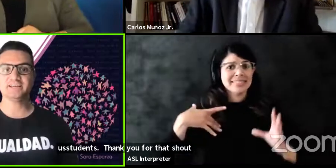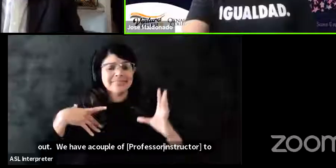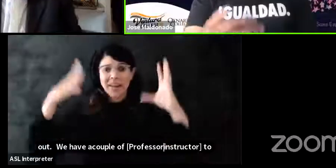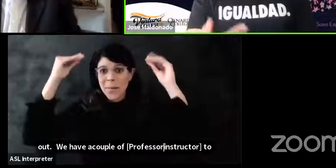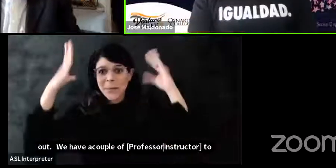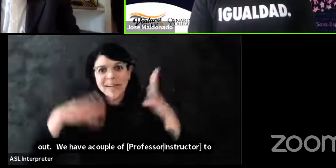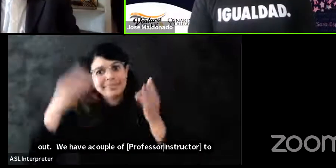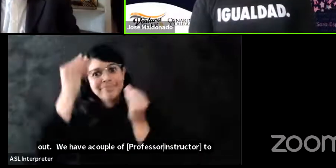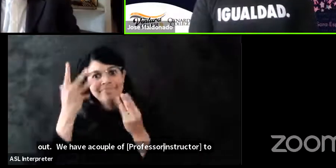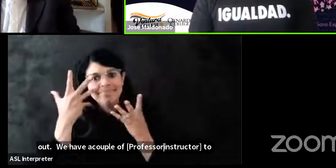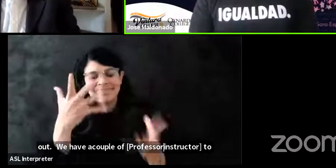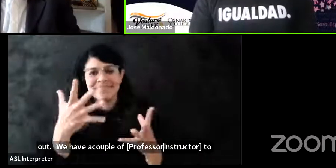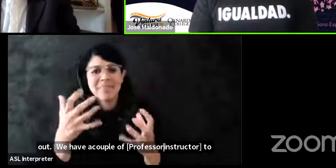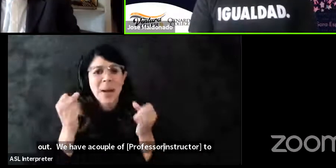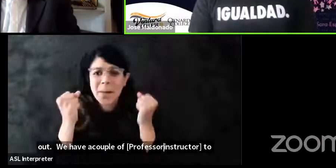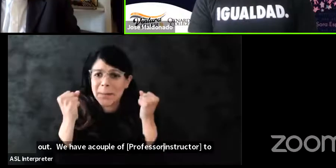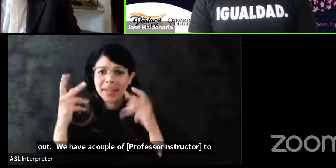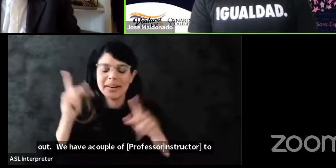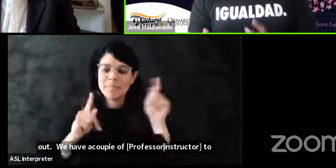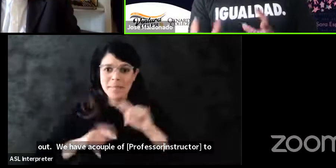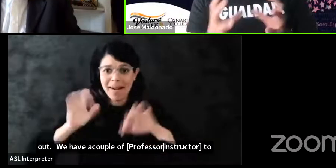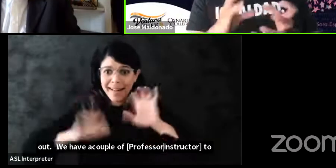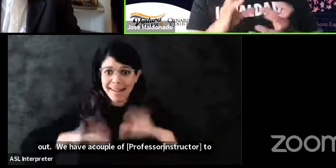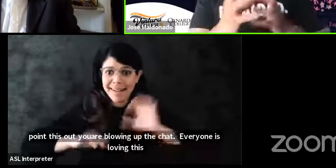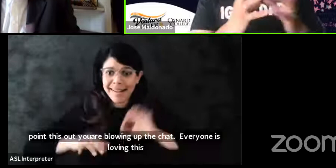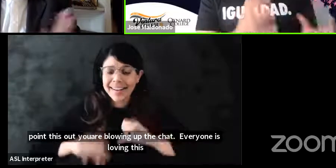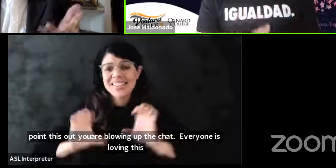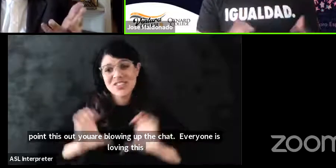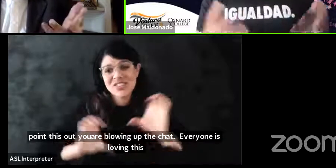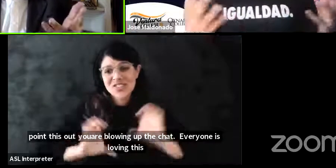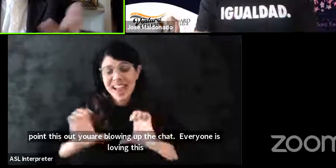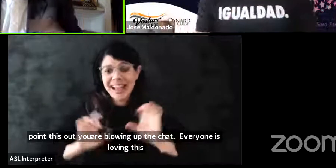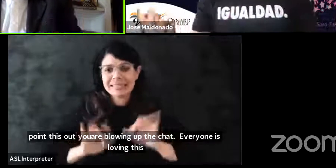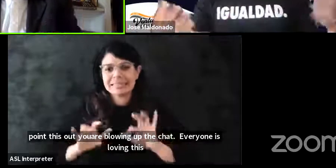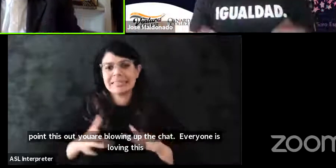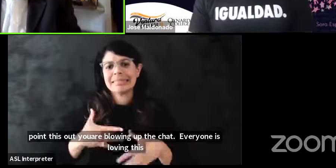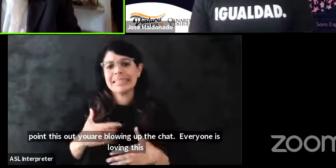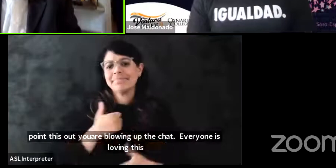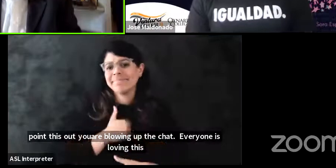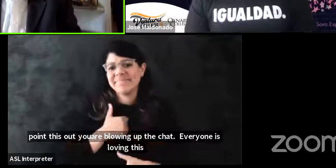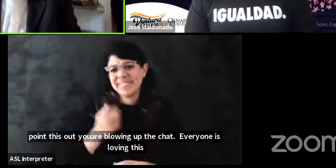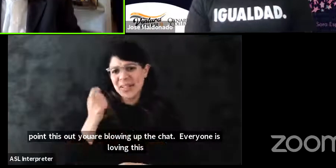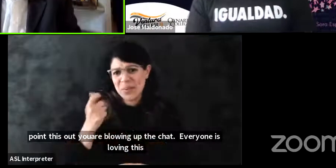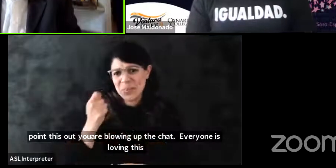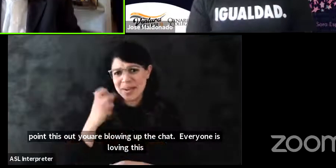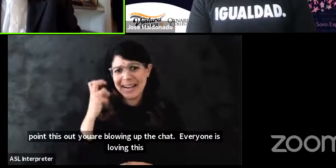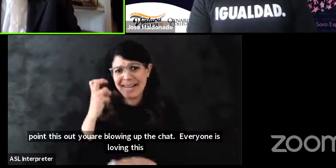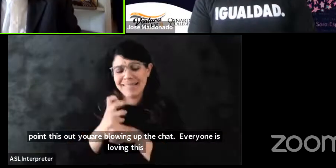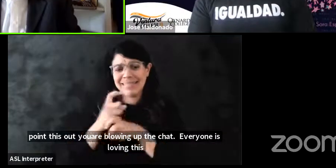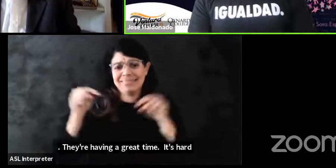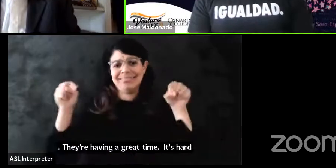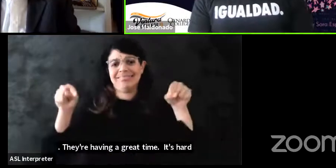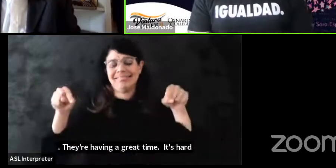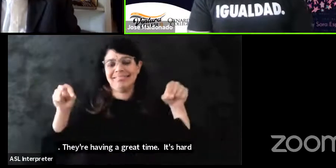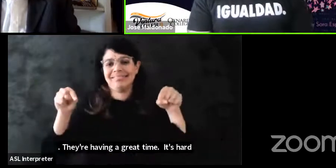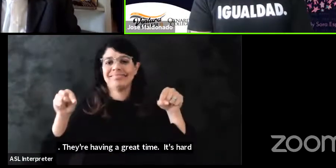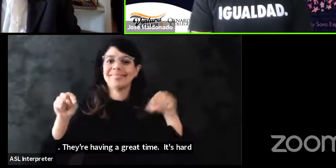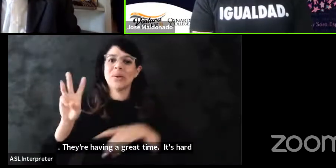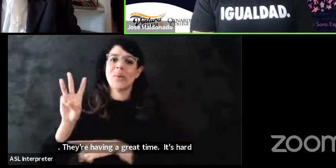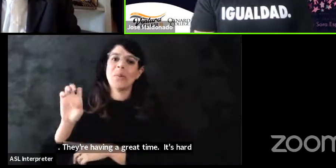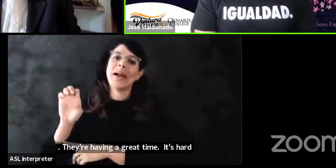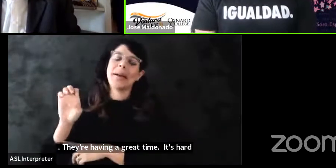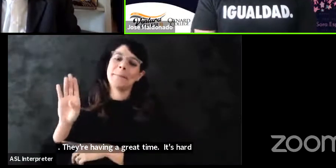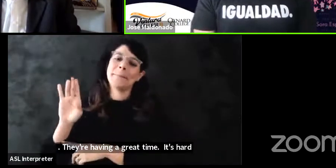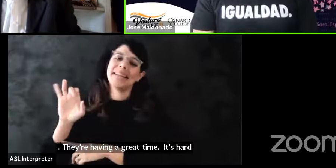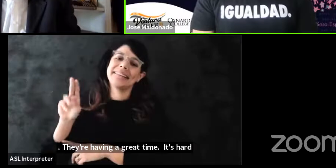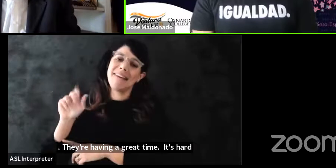time. I know it's kind of hard in this format because we can't really see people. I know. Yeah. It's much better when you're in person, but I